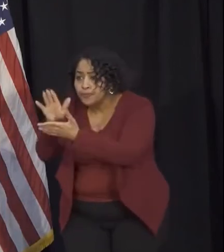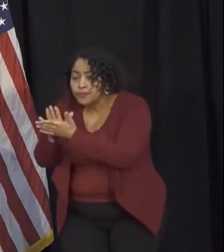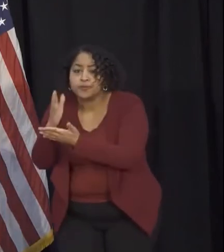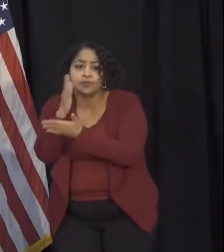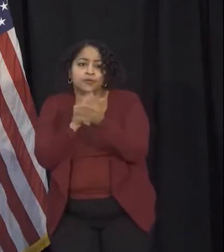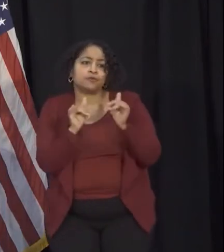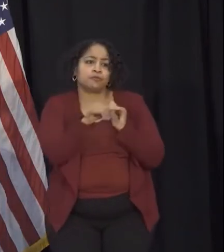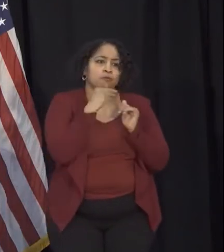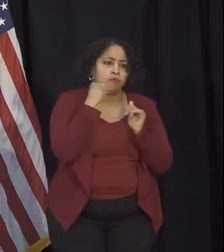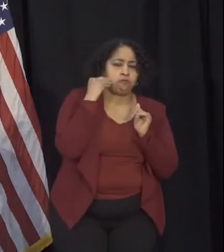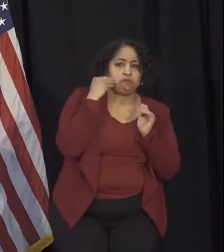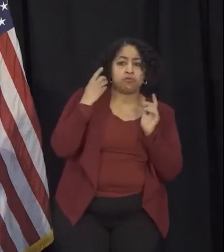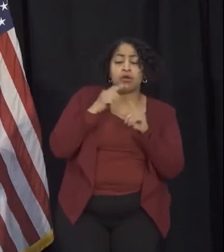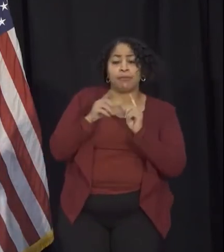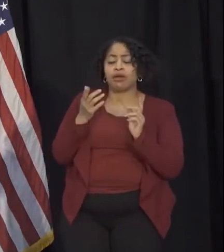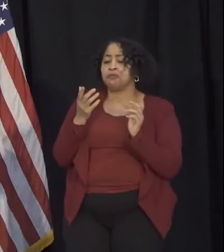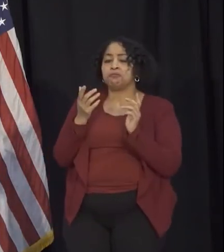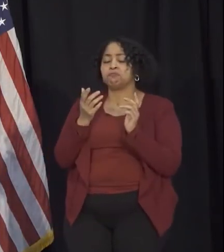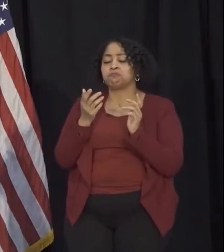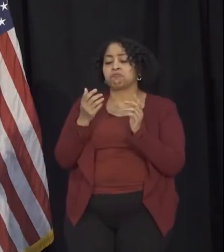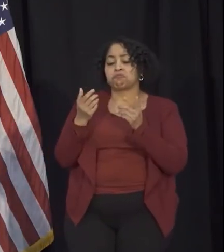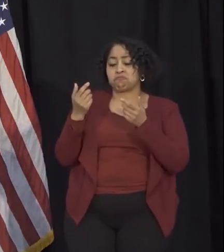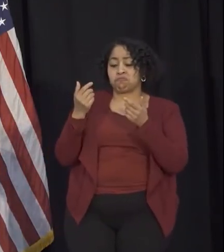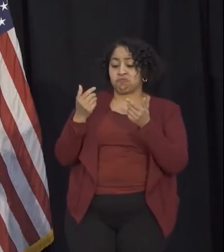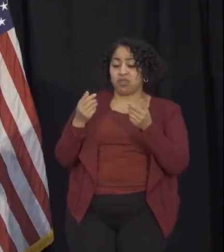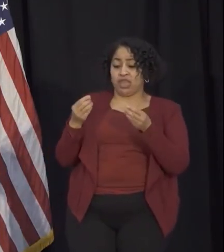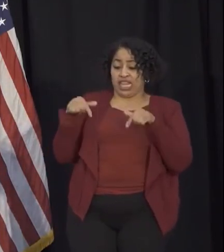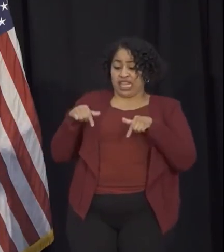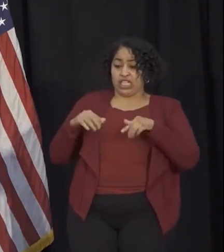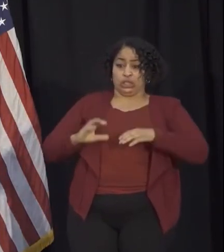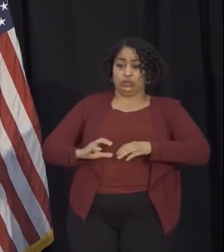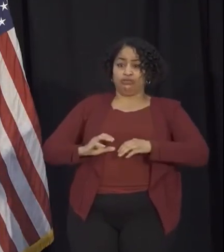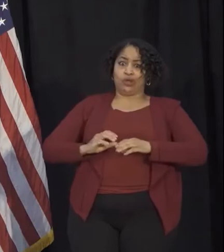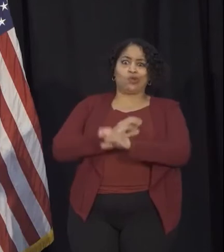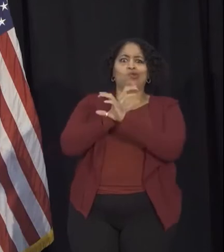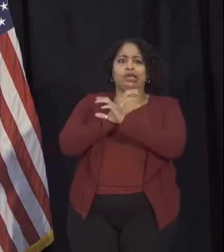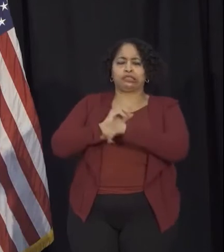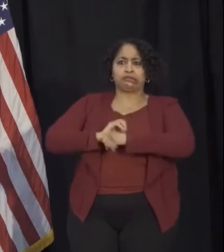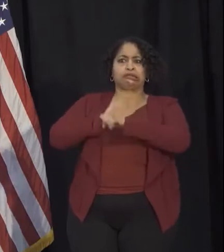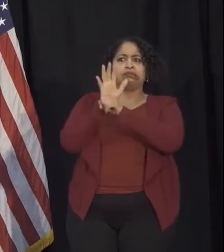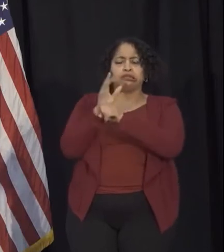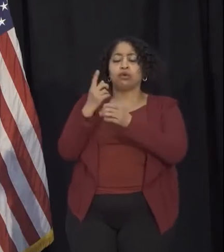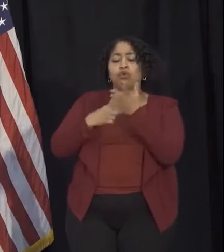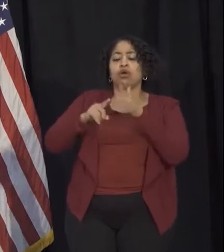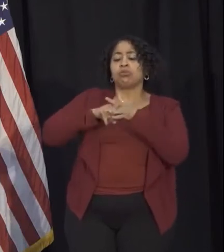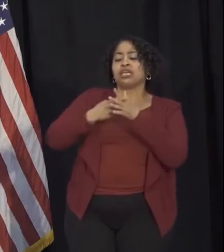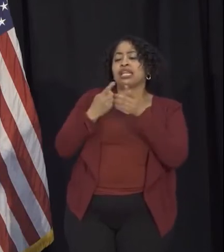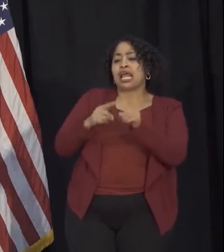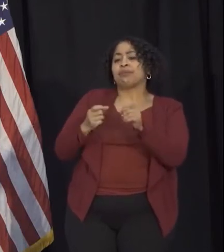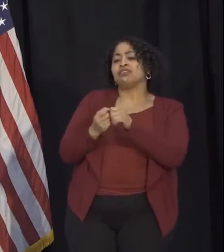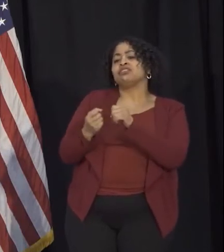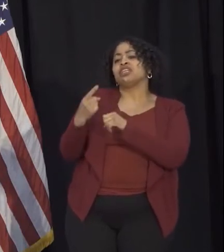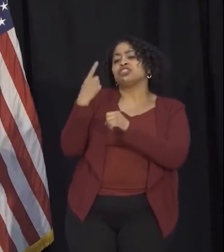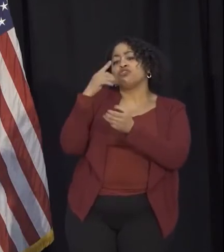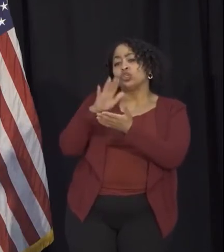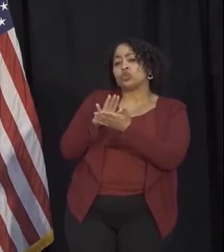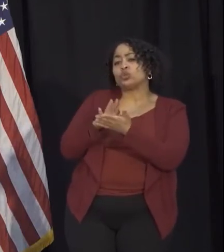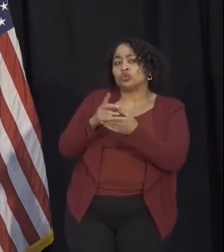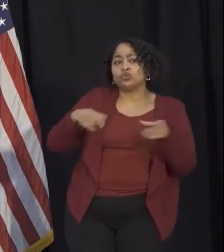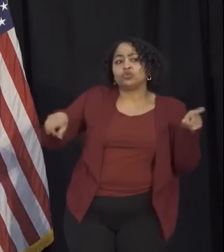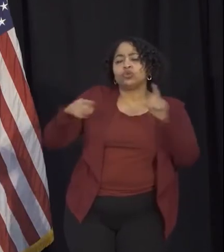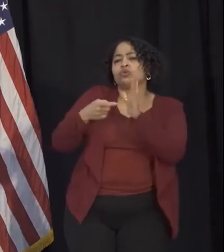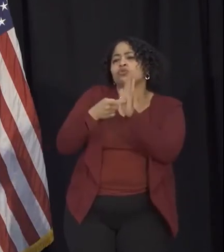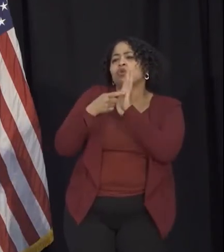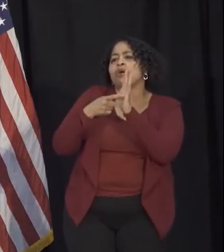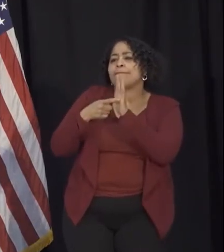at our home. But beyond this crisis, what will begin to happen starting next school year is